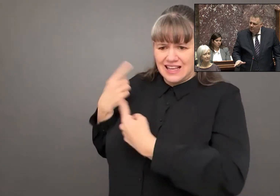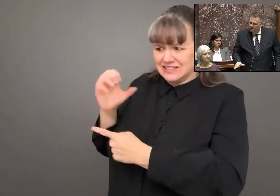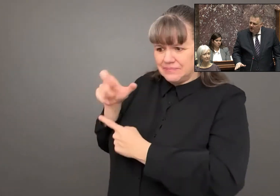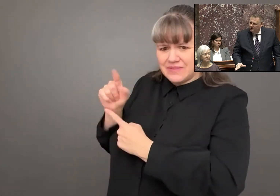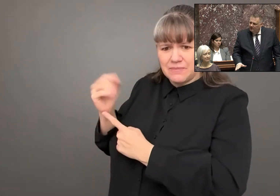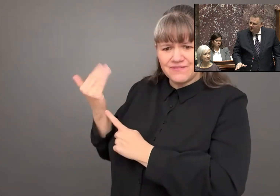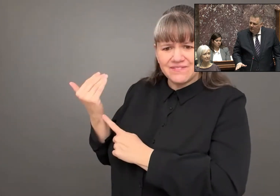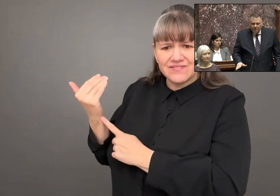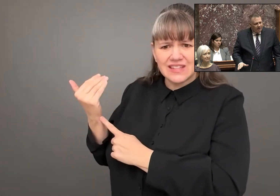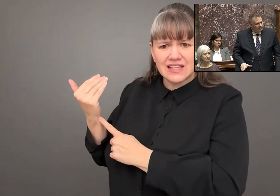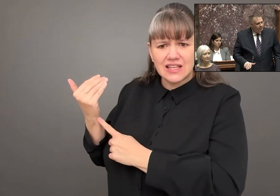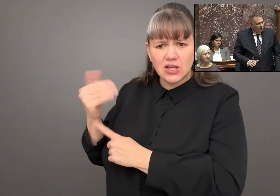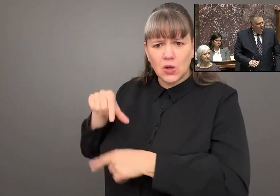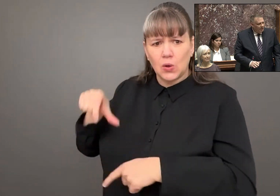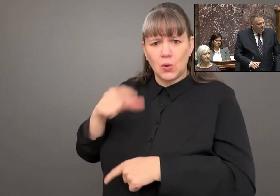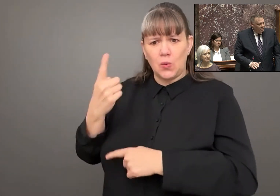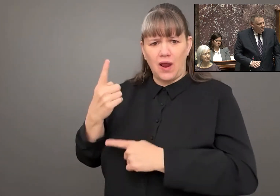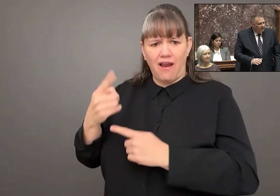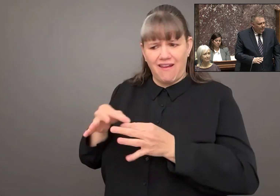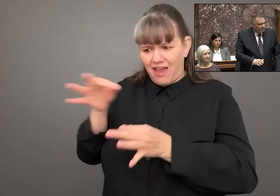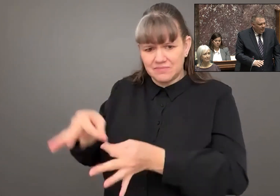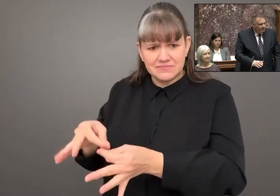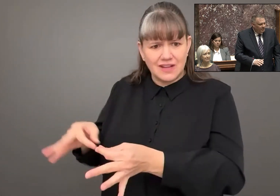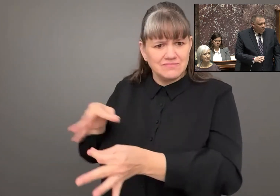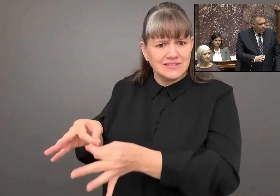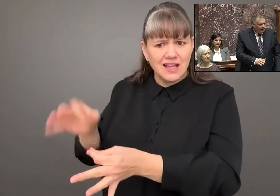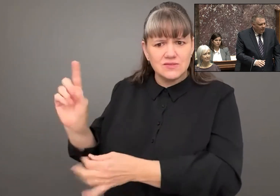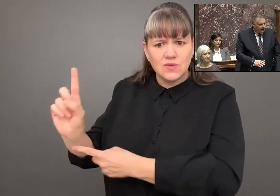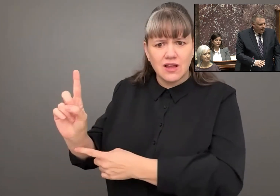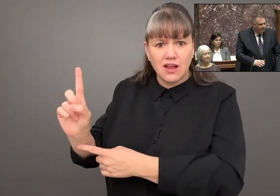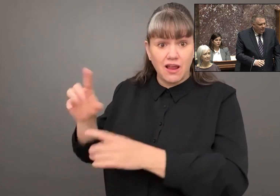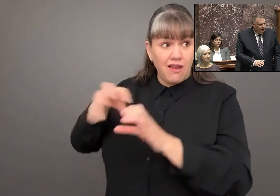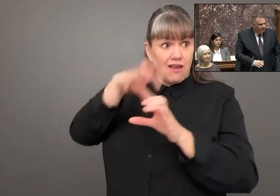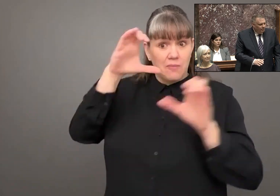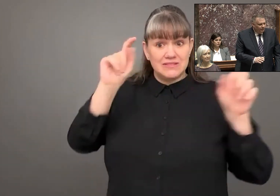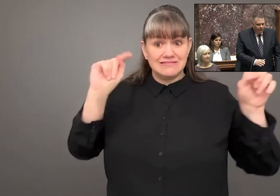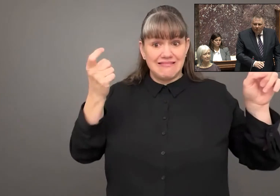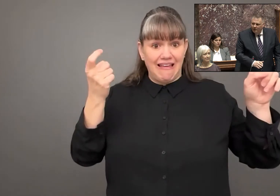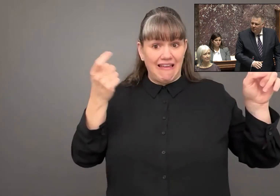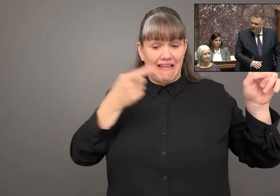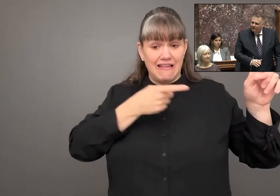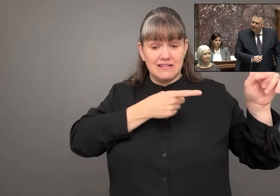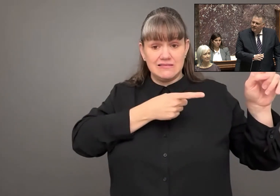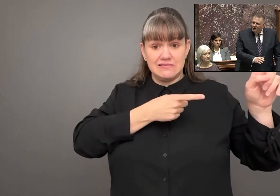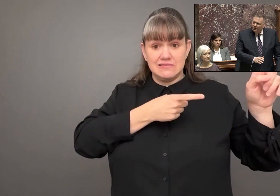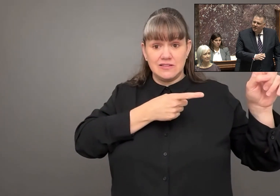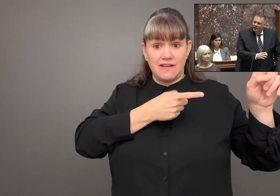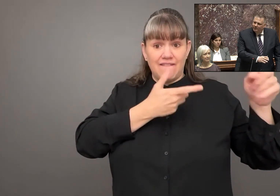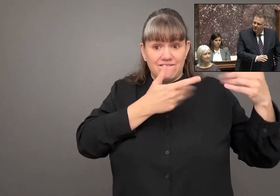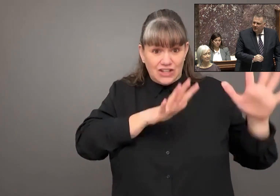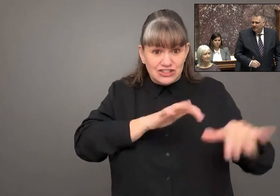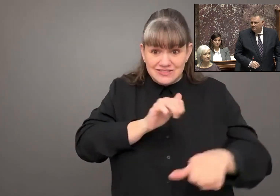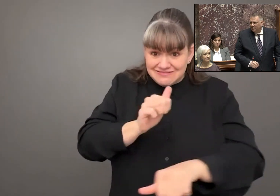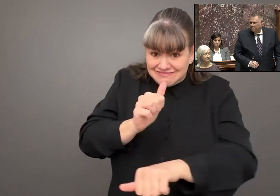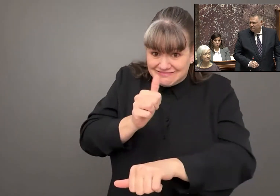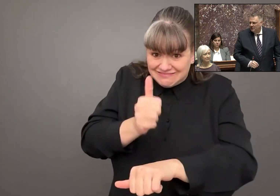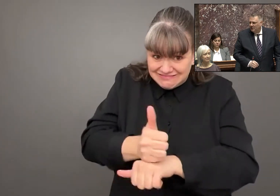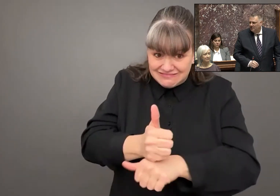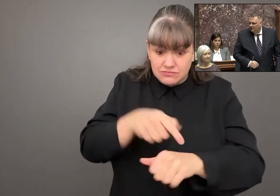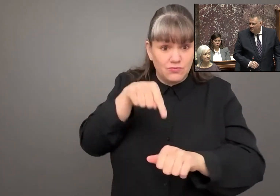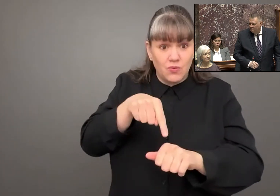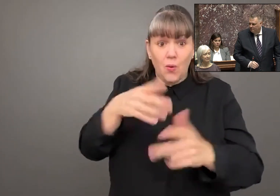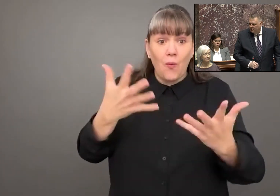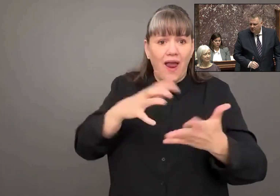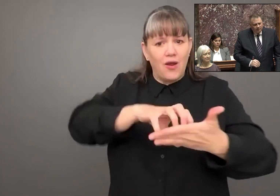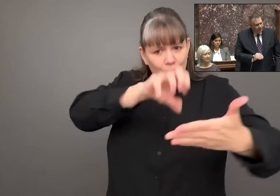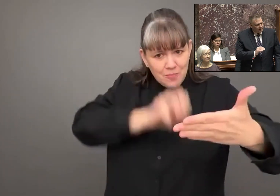the carbon tax was actually brought in and implemented, and the repeal happened before we've even dealt with other tax measures in